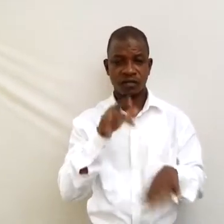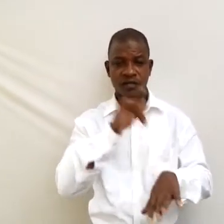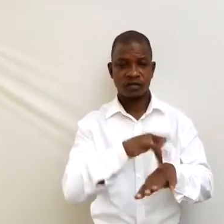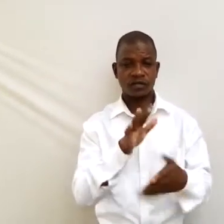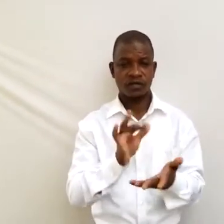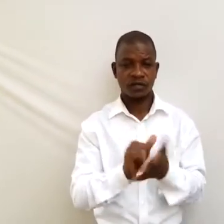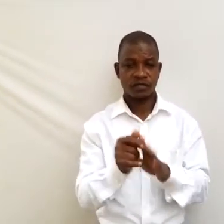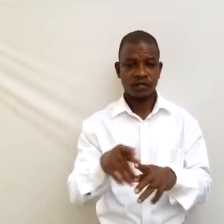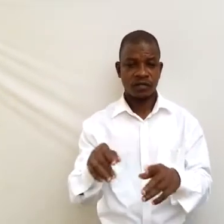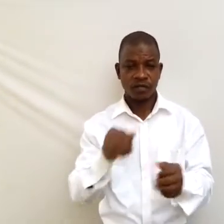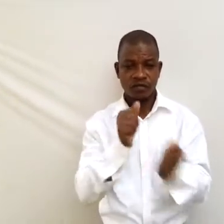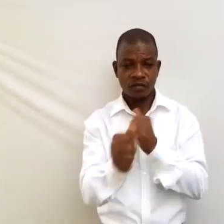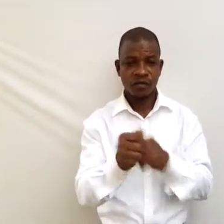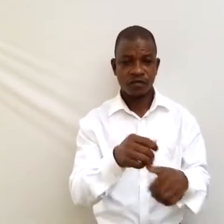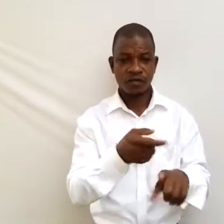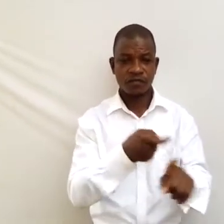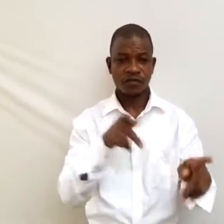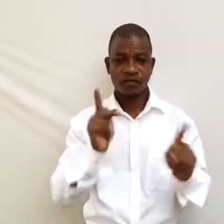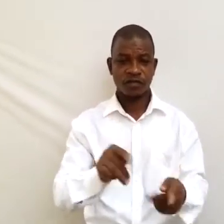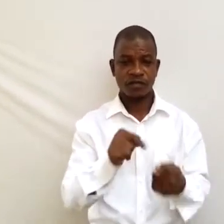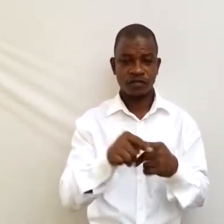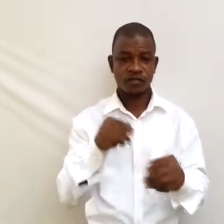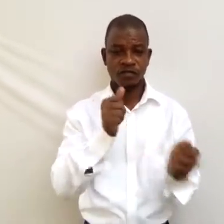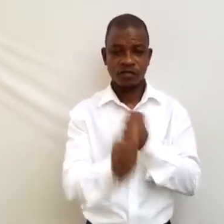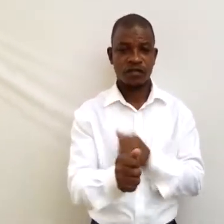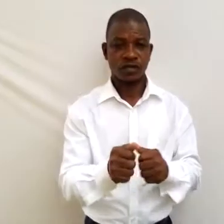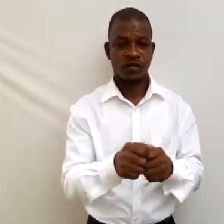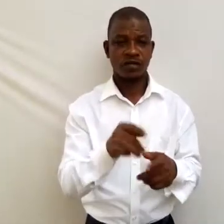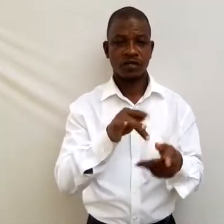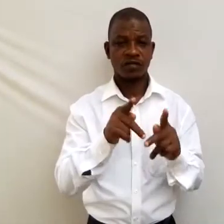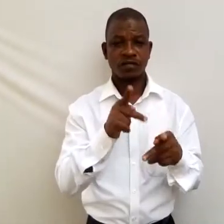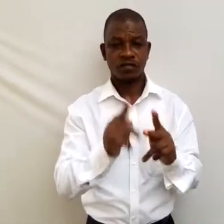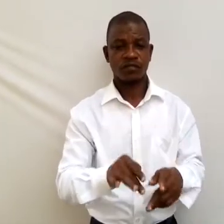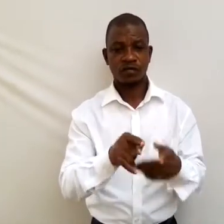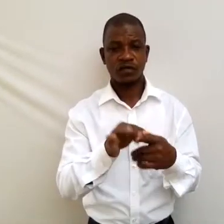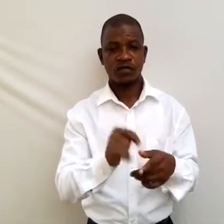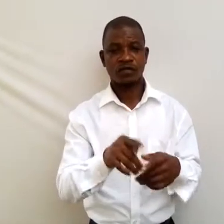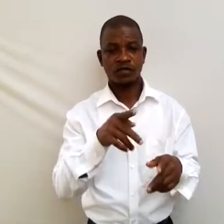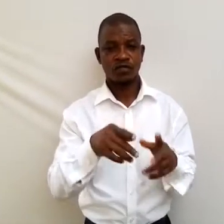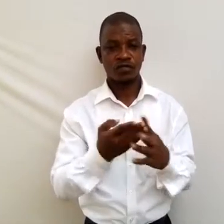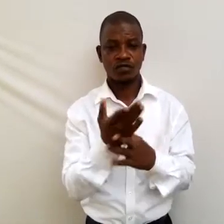passed from person to person through intimate sexual contact.